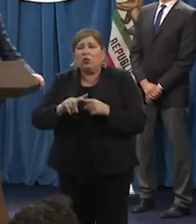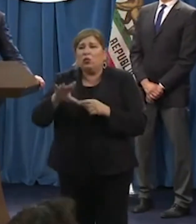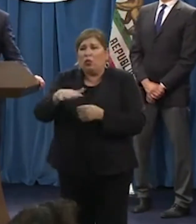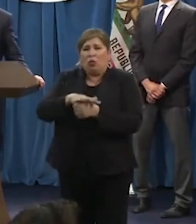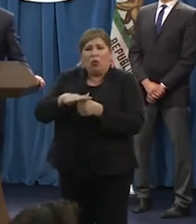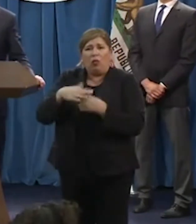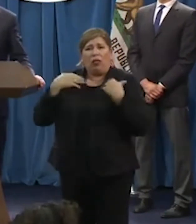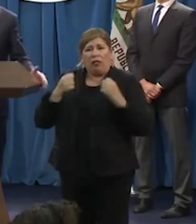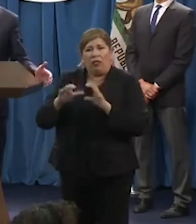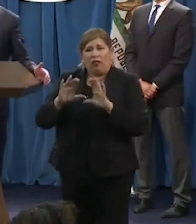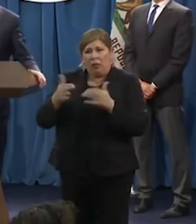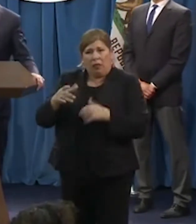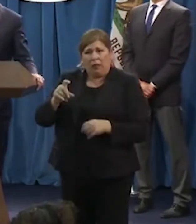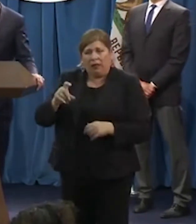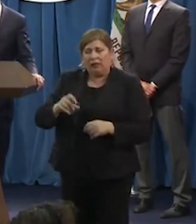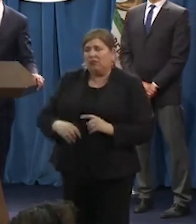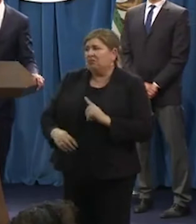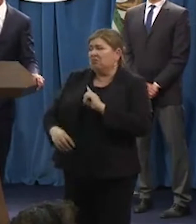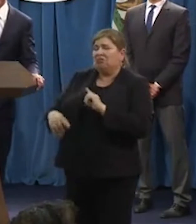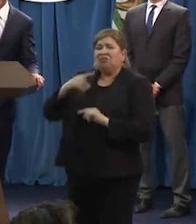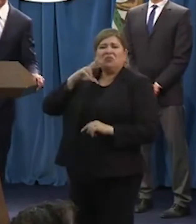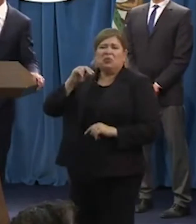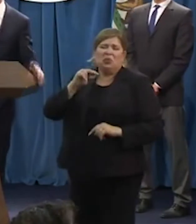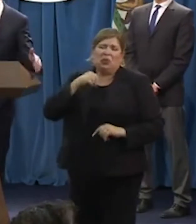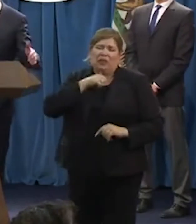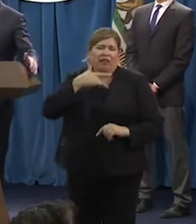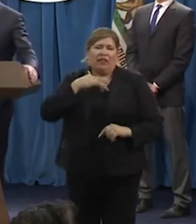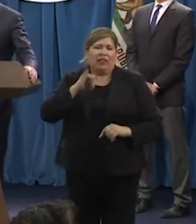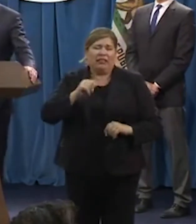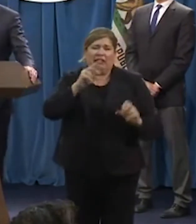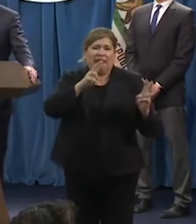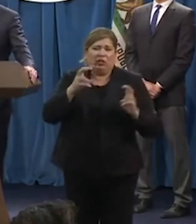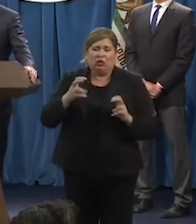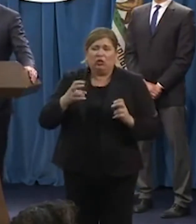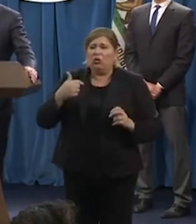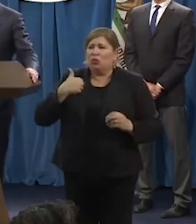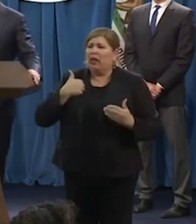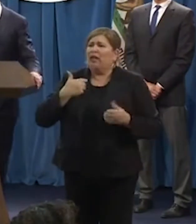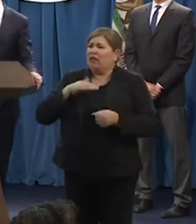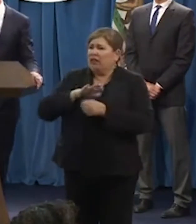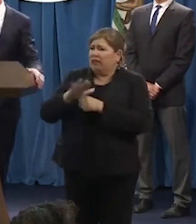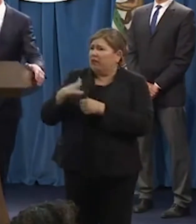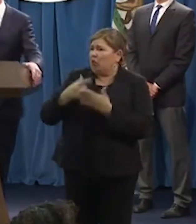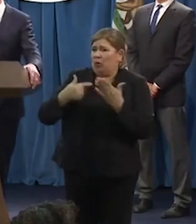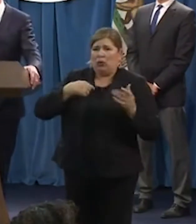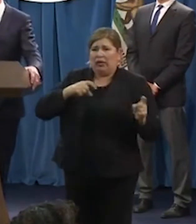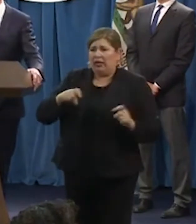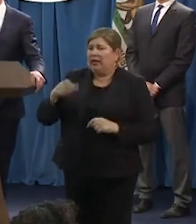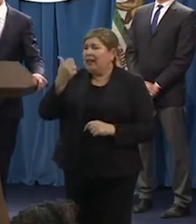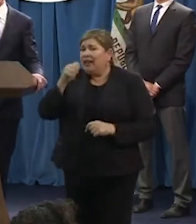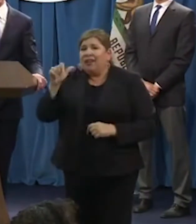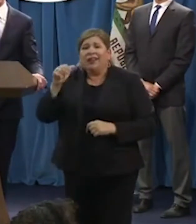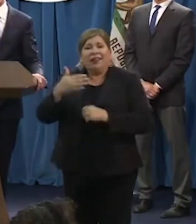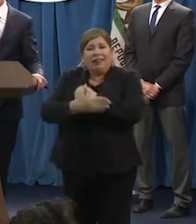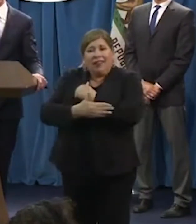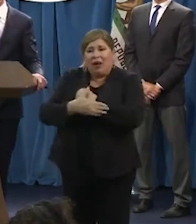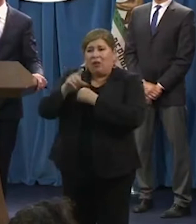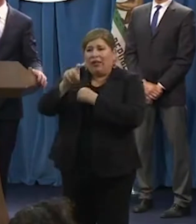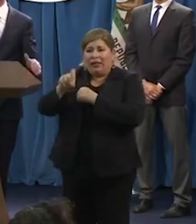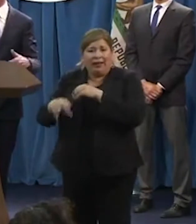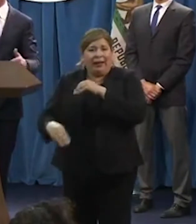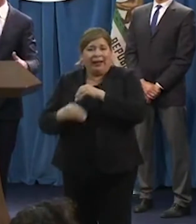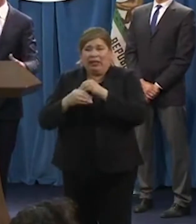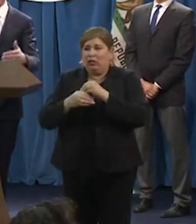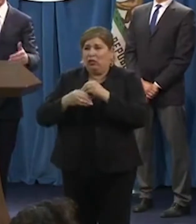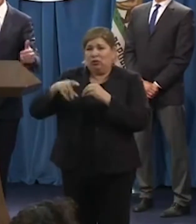factor. We're well resourced, and to the extent that any lab and county is in need of additional resources,